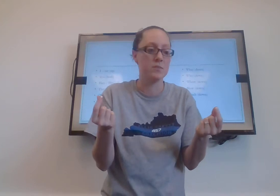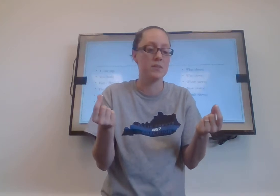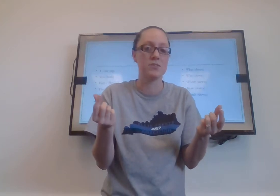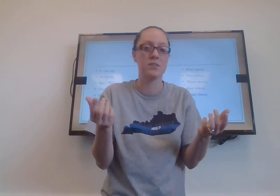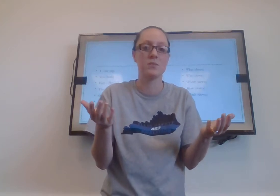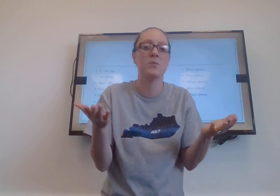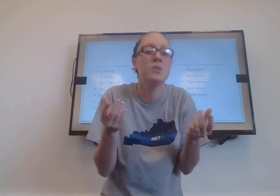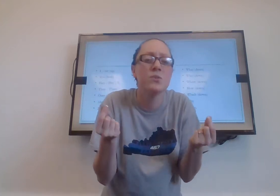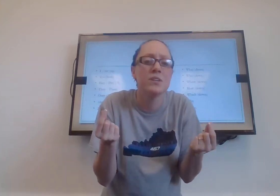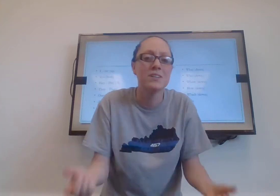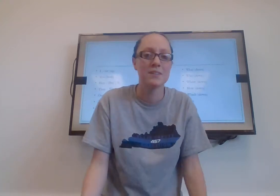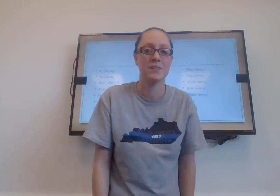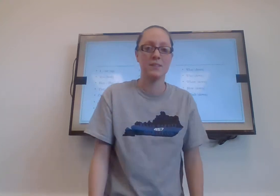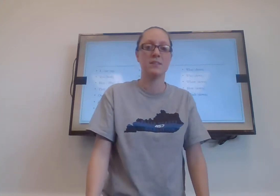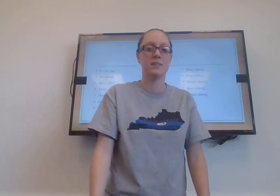those. What are you doing?